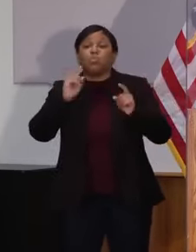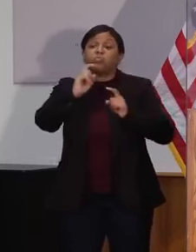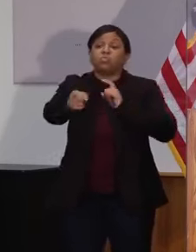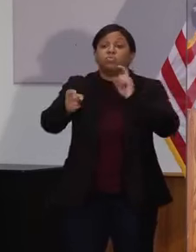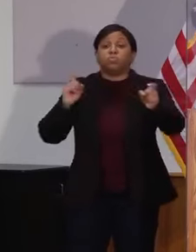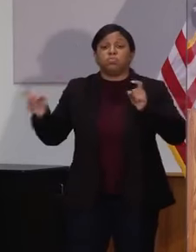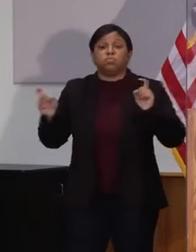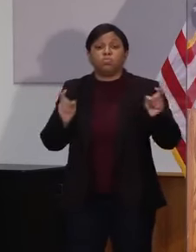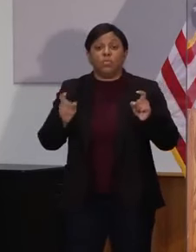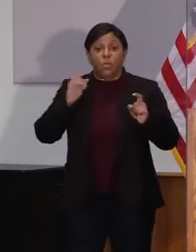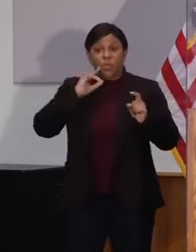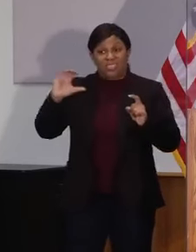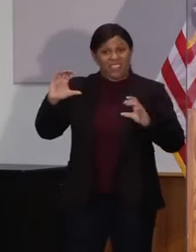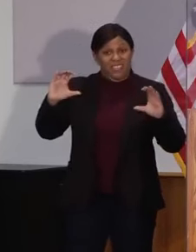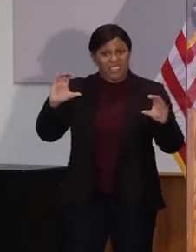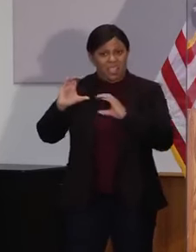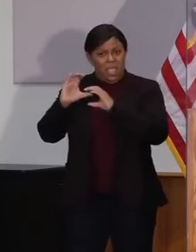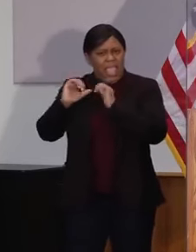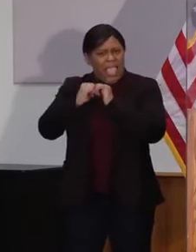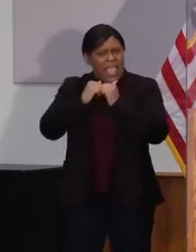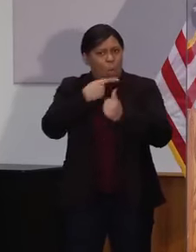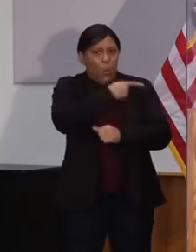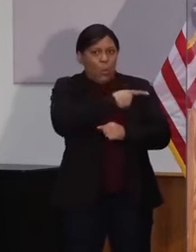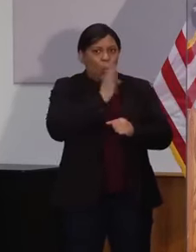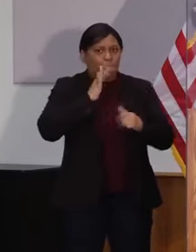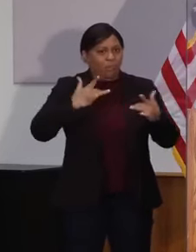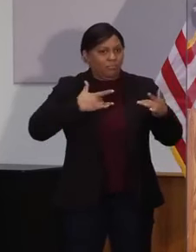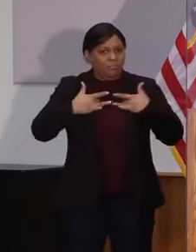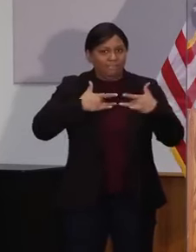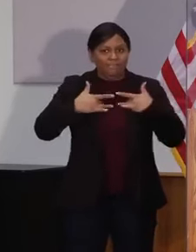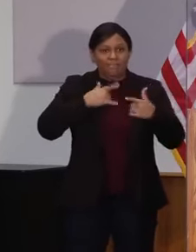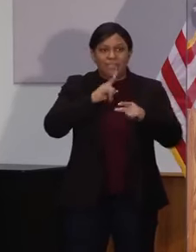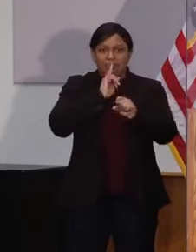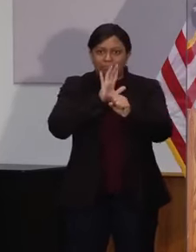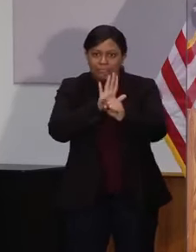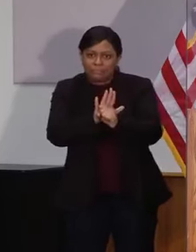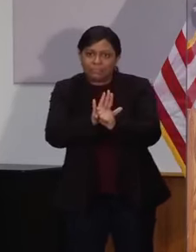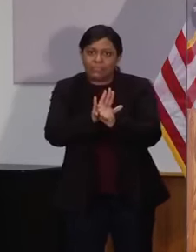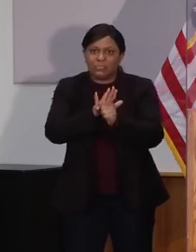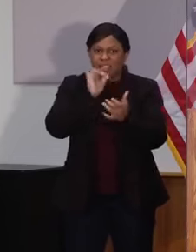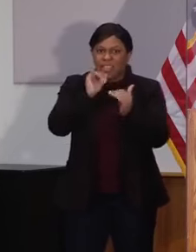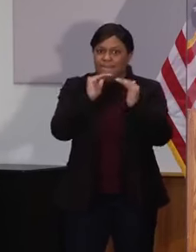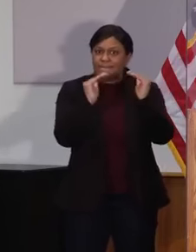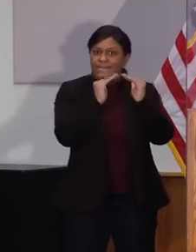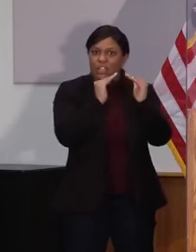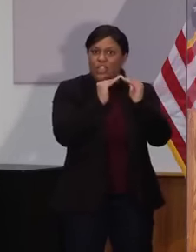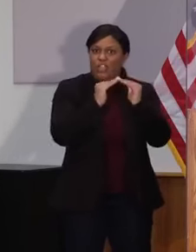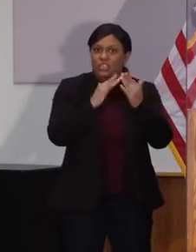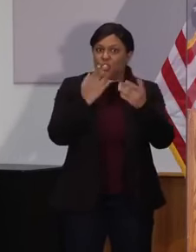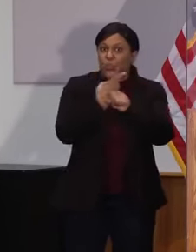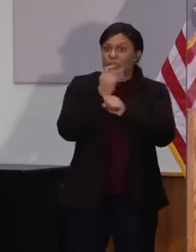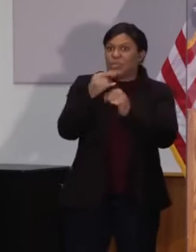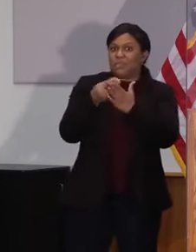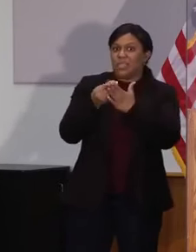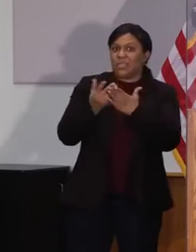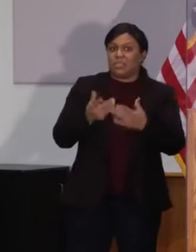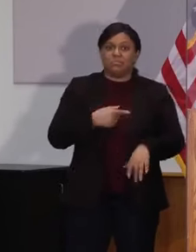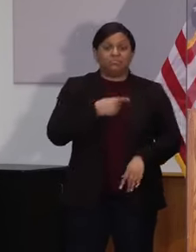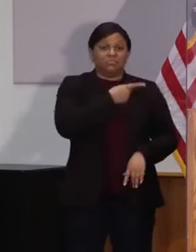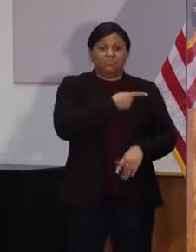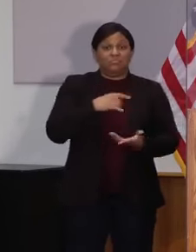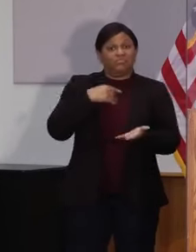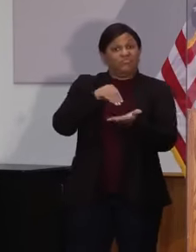your response is to that concern about ensuring that it would be fairer in terms of reimbursement. Write it into the law. That's they want to